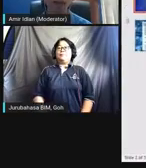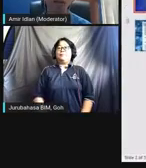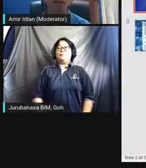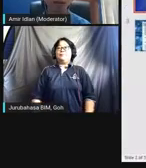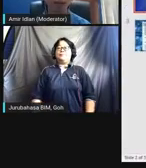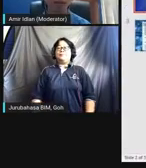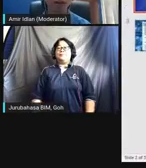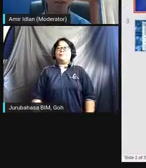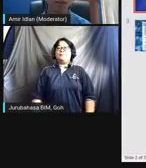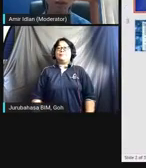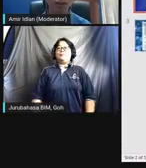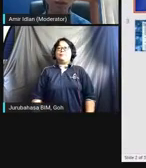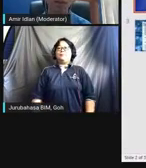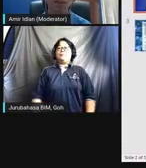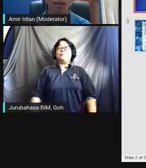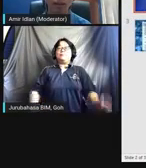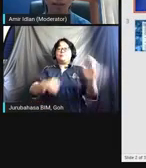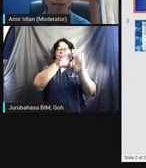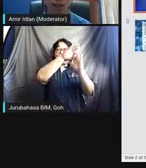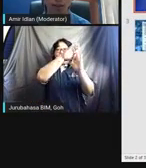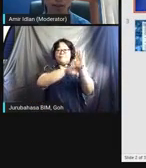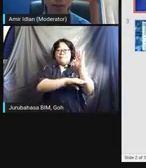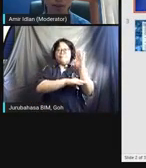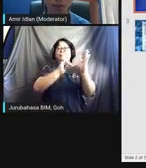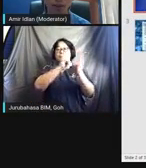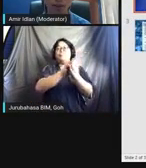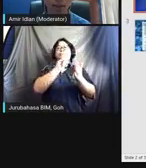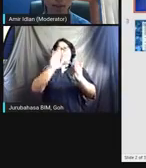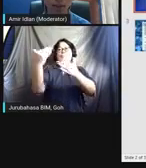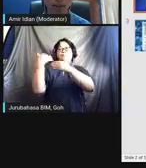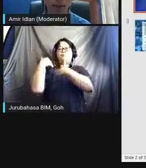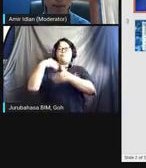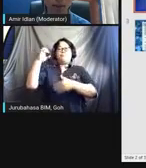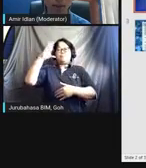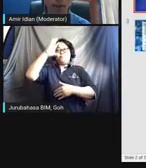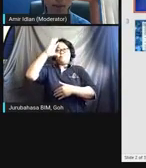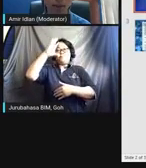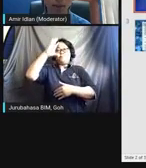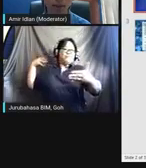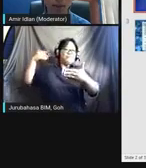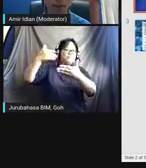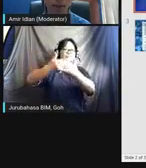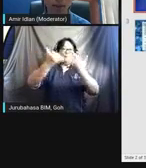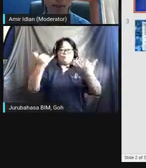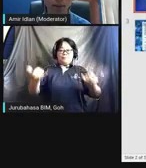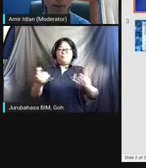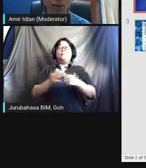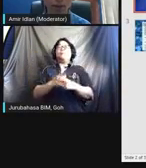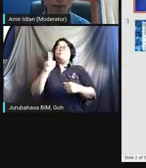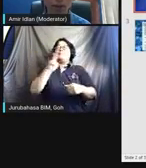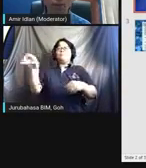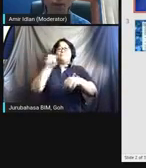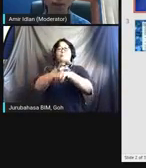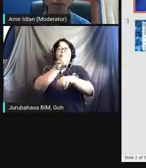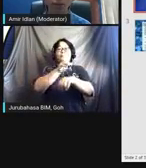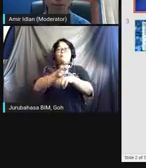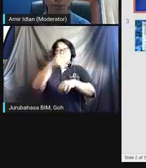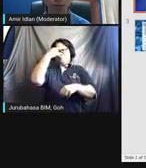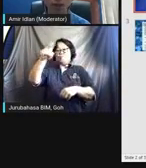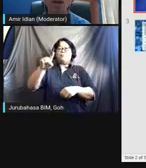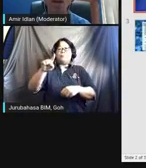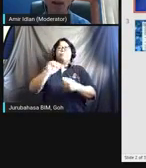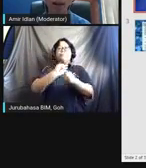besides that, listed here are the positions Encik Sazali has held, and he is currently the advisor for the Malaysian Association of Sign